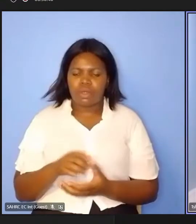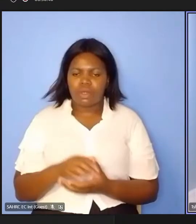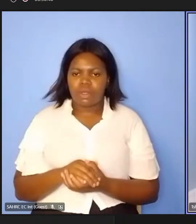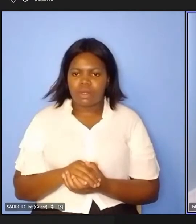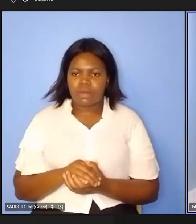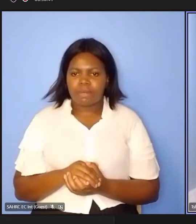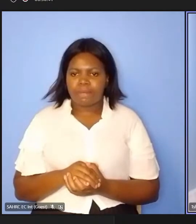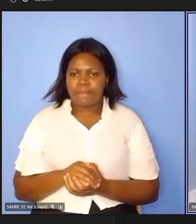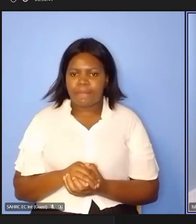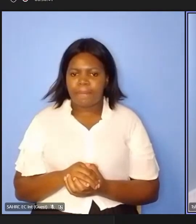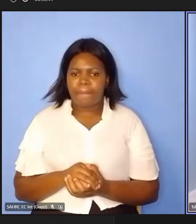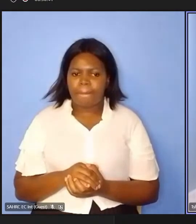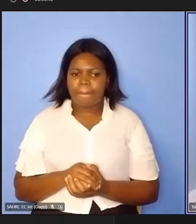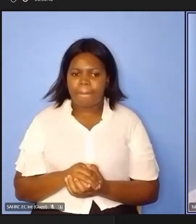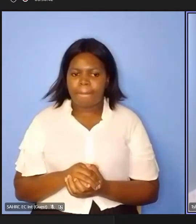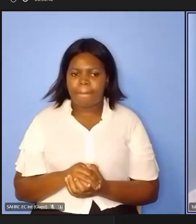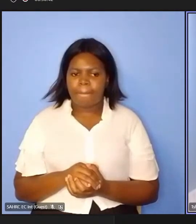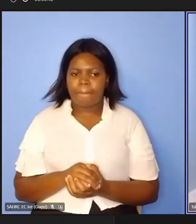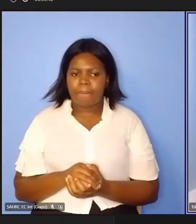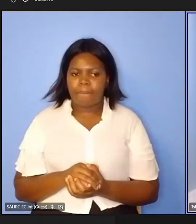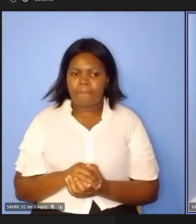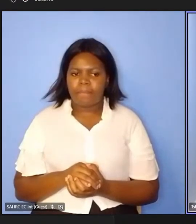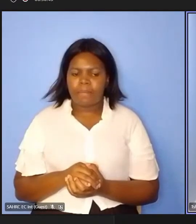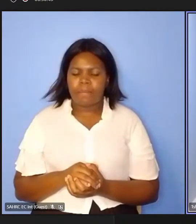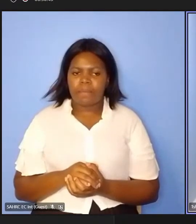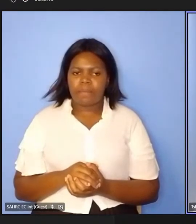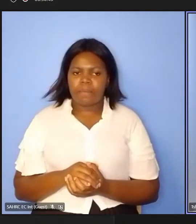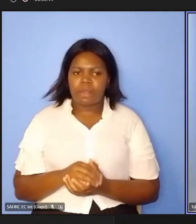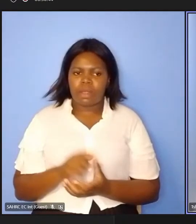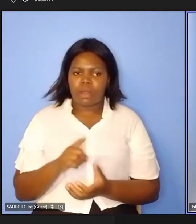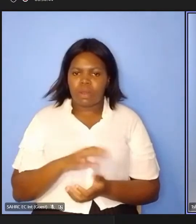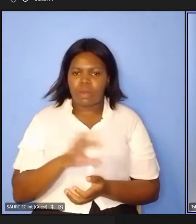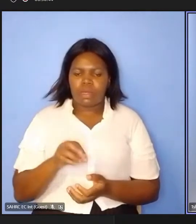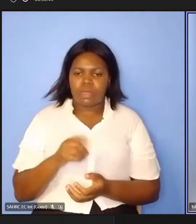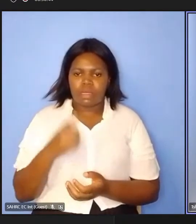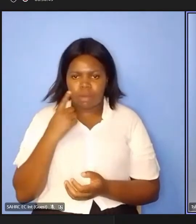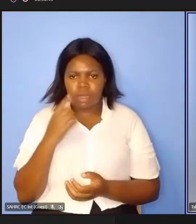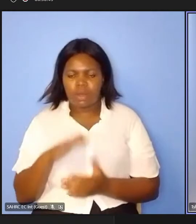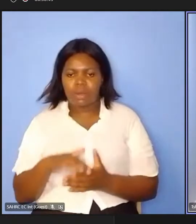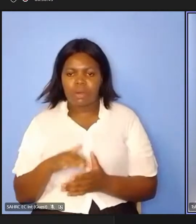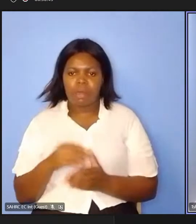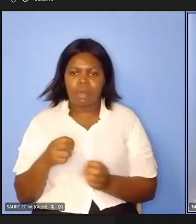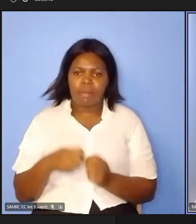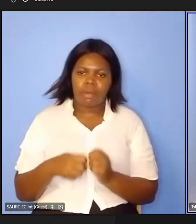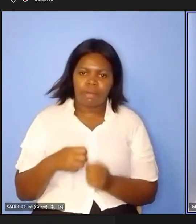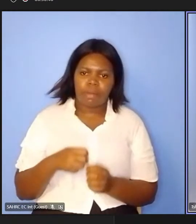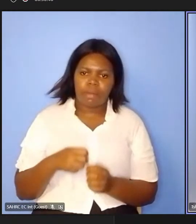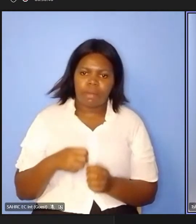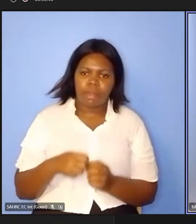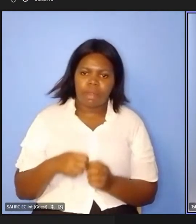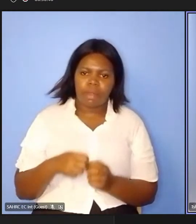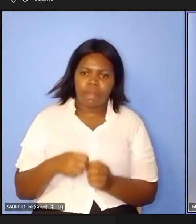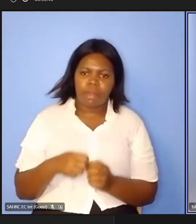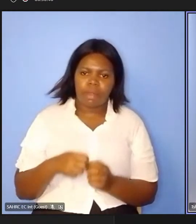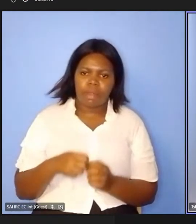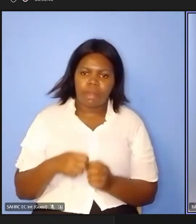So in those instances where we see repeated issues, where we see that it's a problem, and we've seen in media articles, we've seen from the work that we do, that